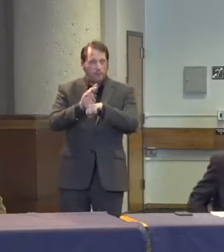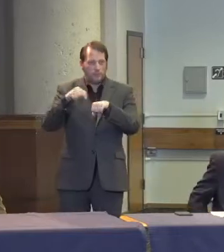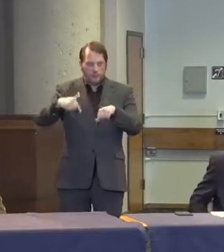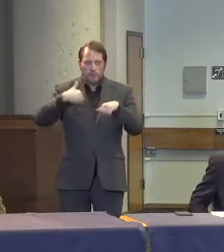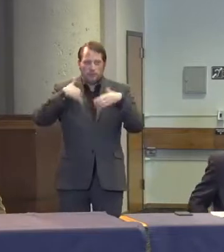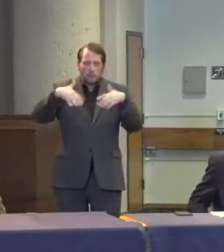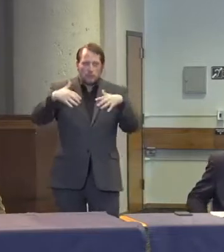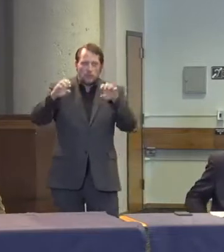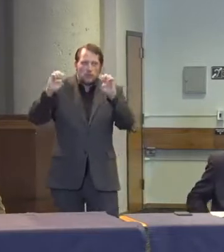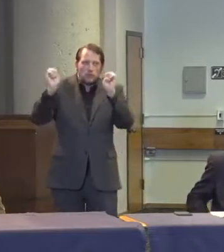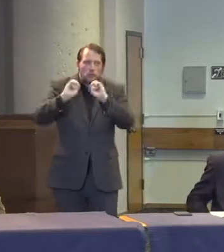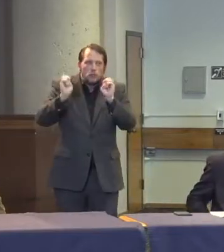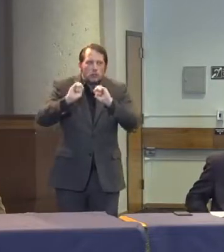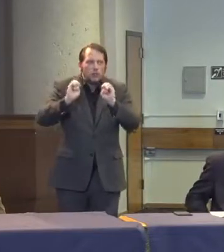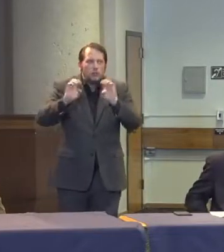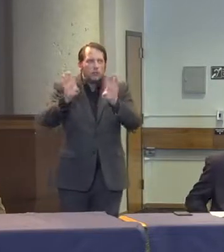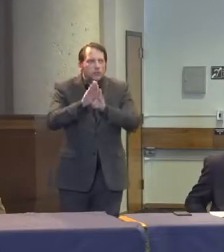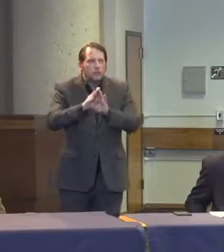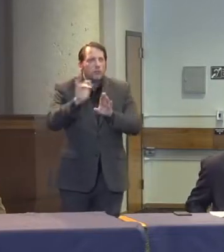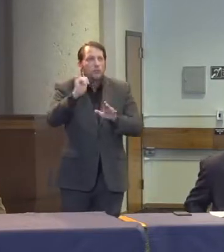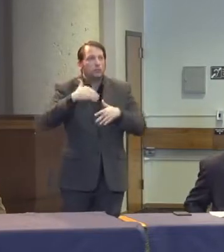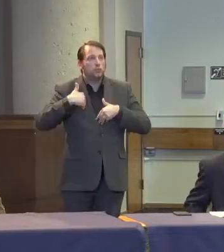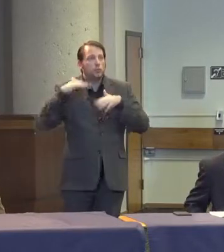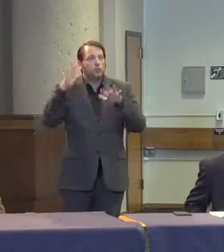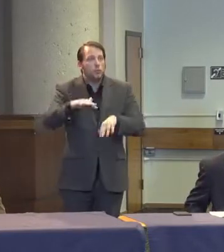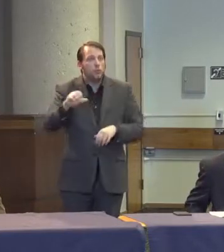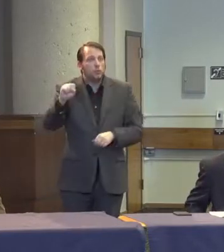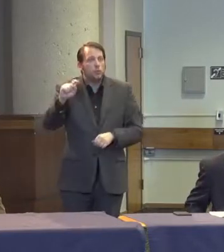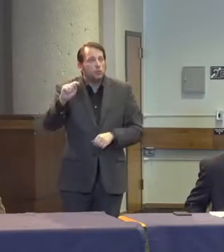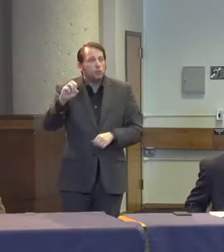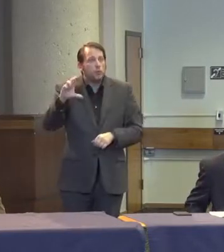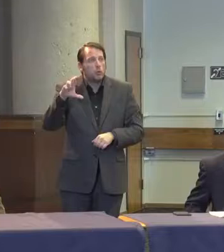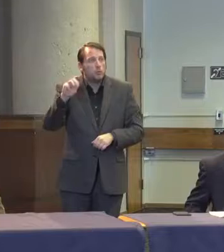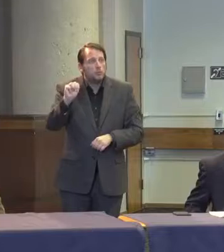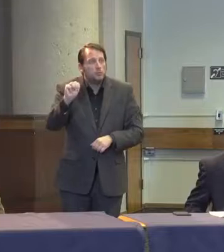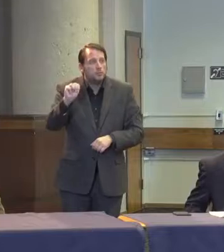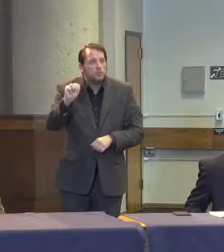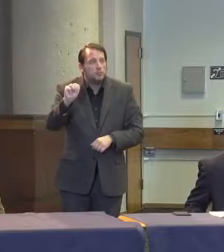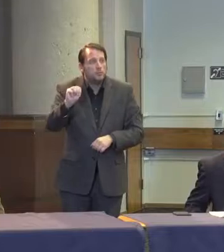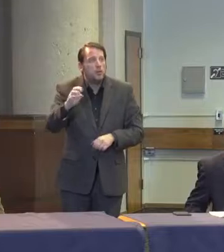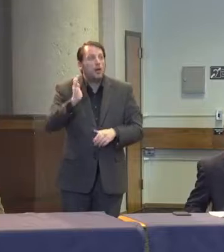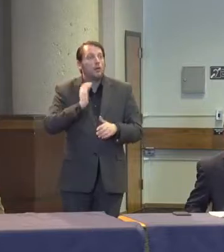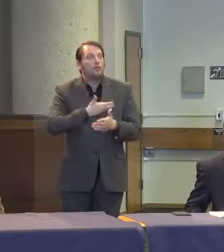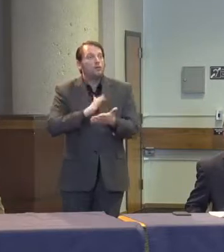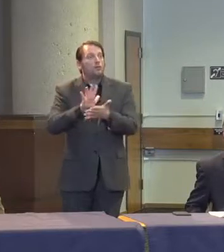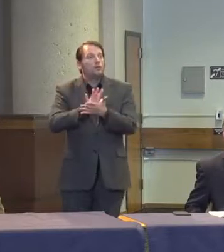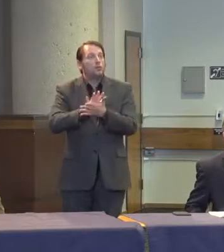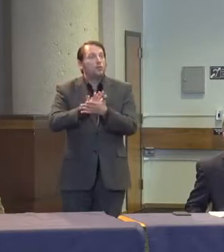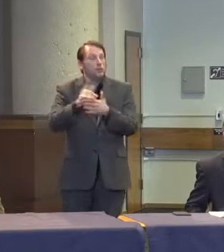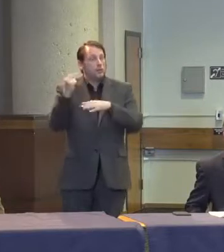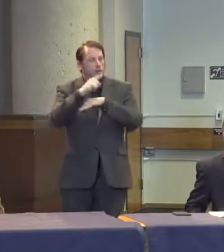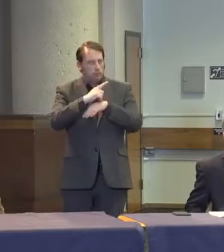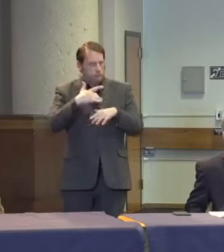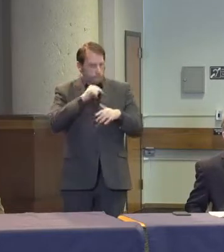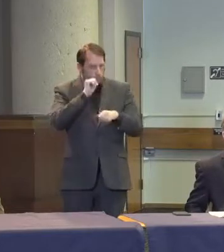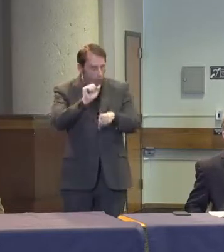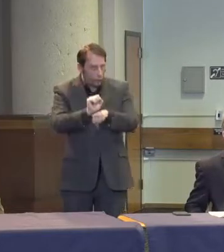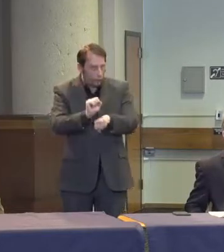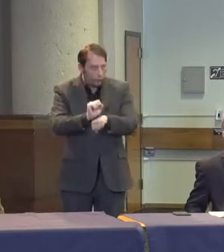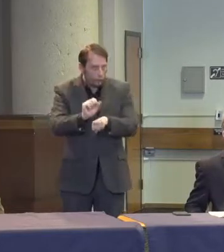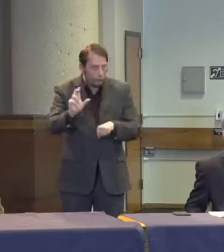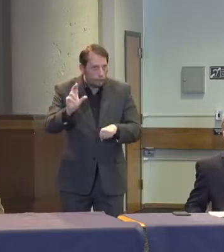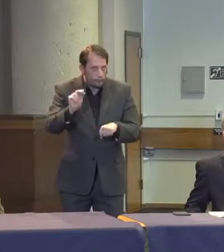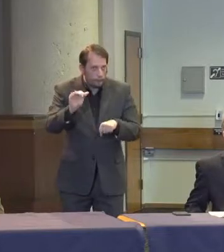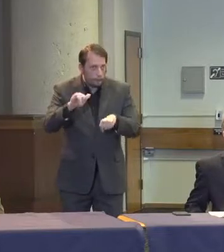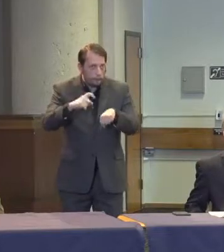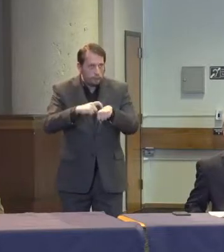like a snowstorm. And that means that our school-based people don't work during that time. And then she said, and you need to plan